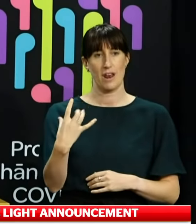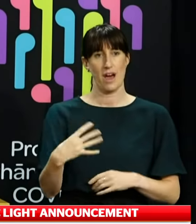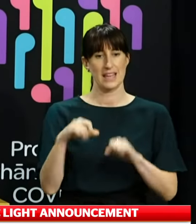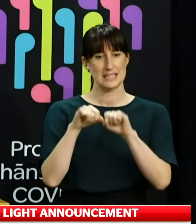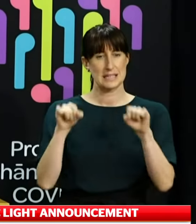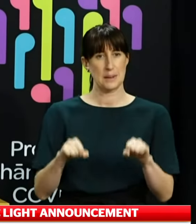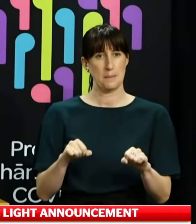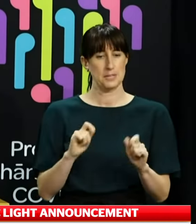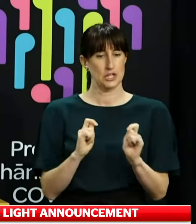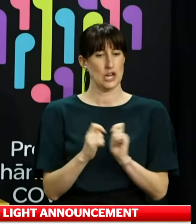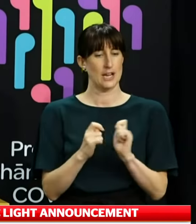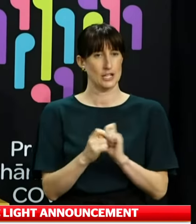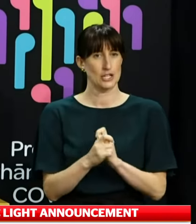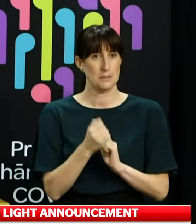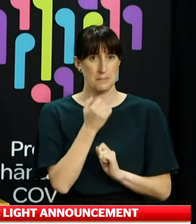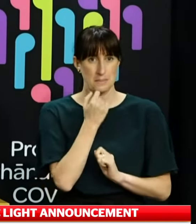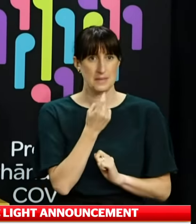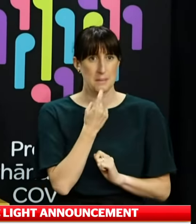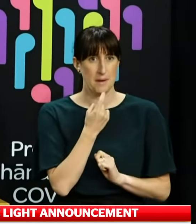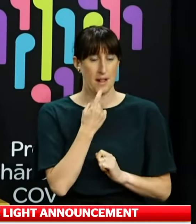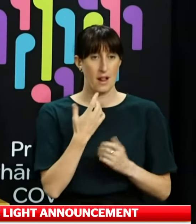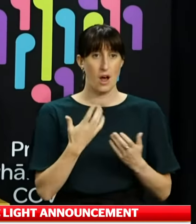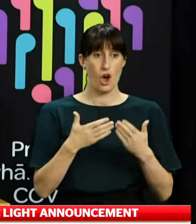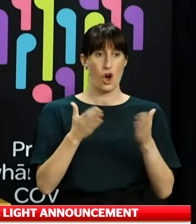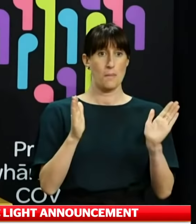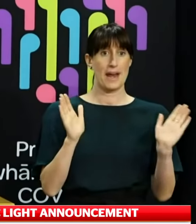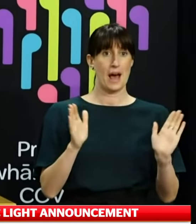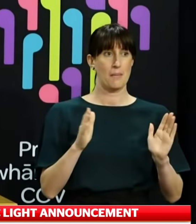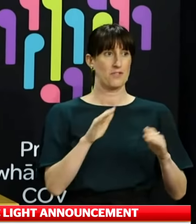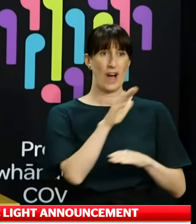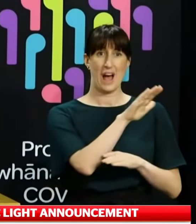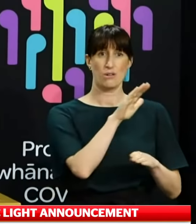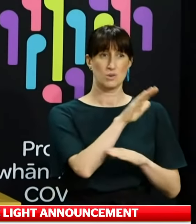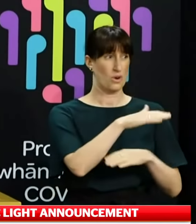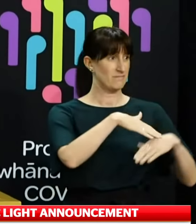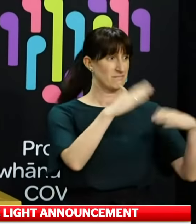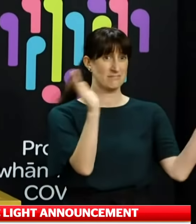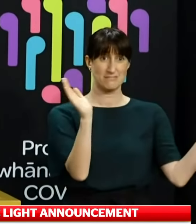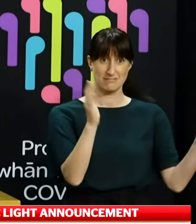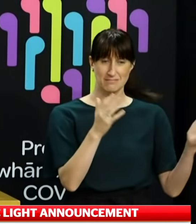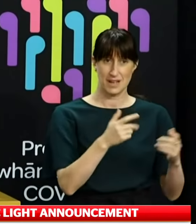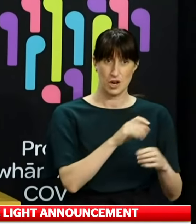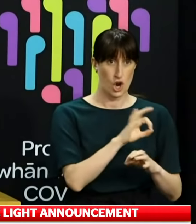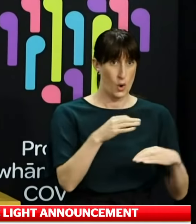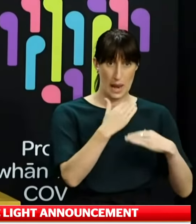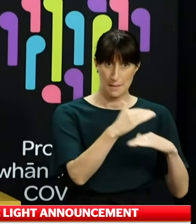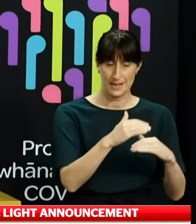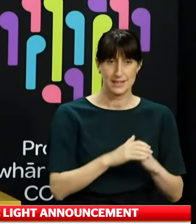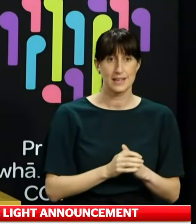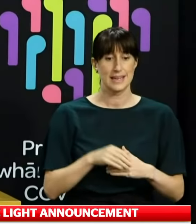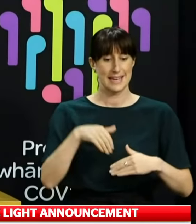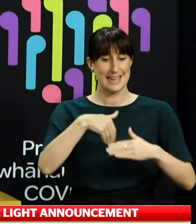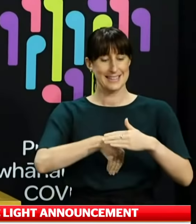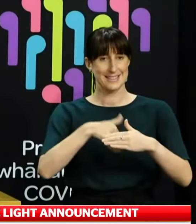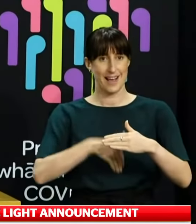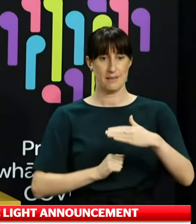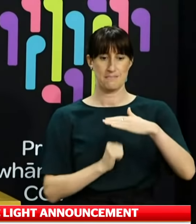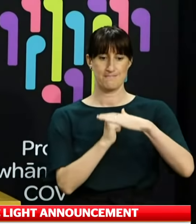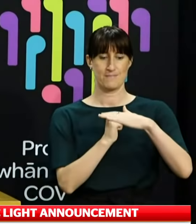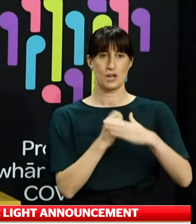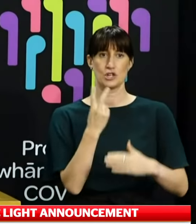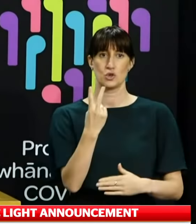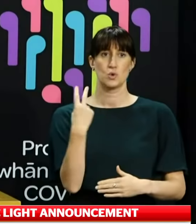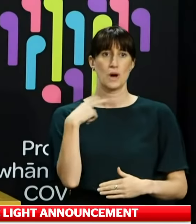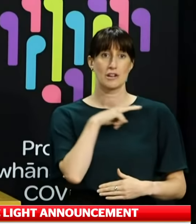time, we've opened up outdoor gatherings to unlimited numbers and increased indoor gatherings to 200. We've also removed vaccine mandates